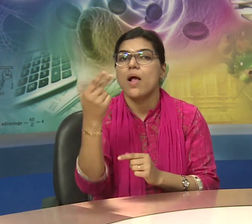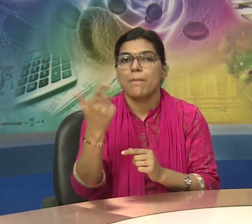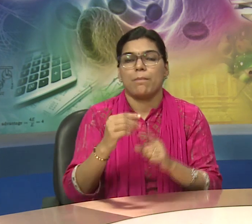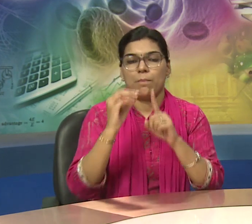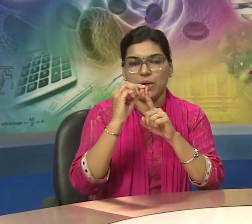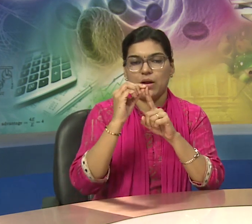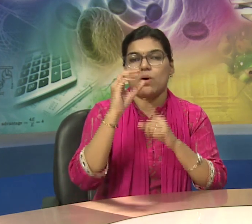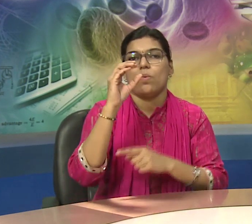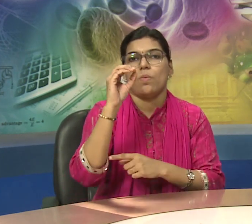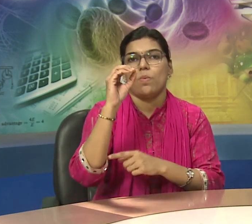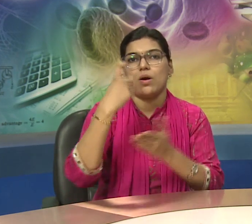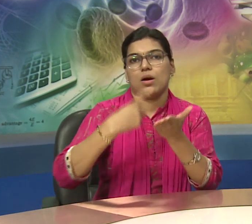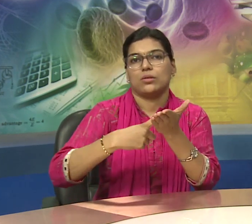different ports